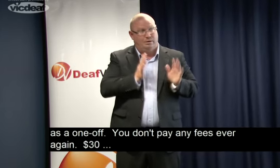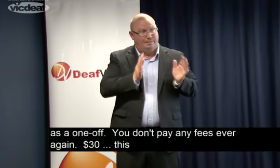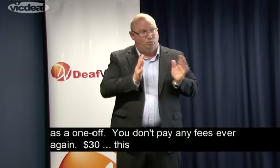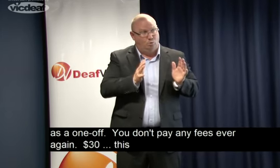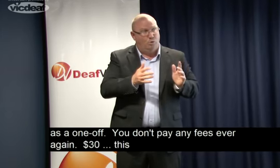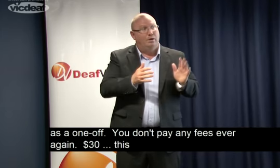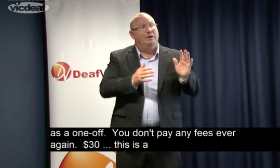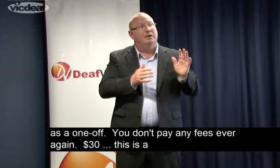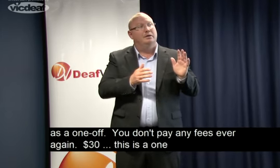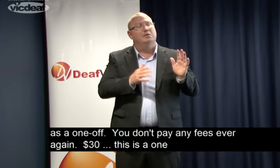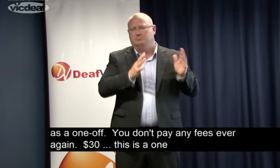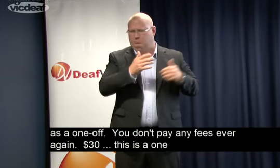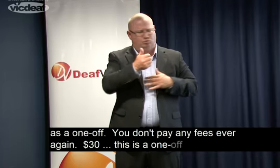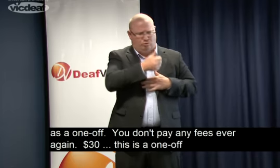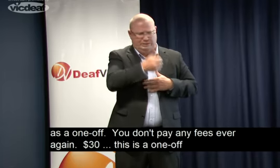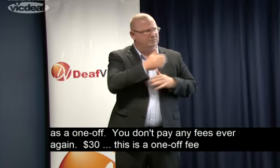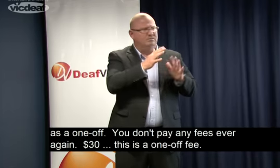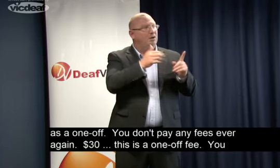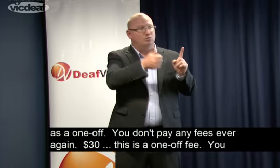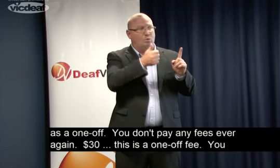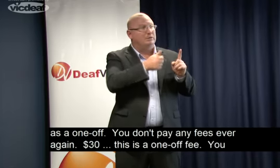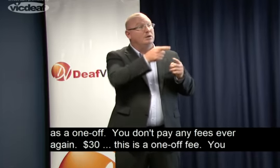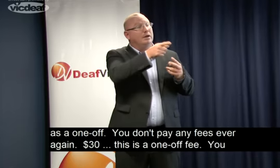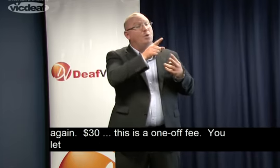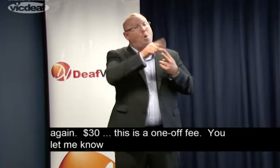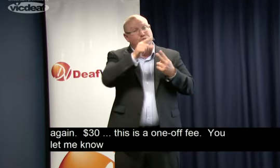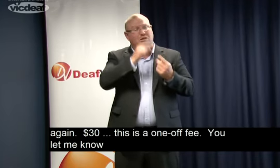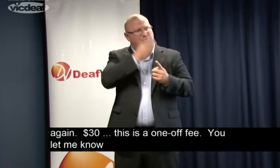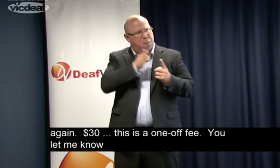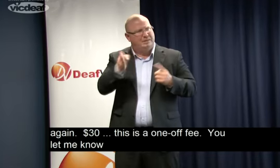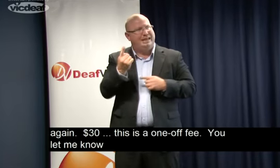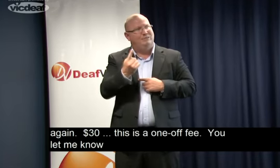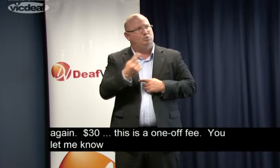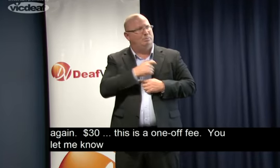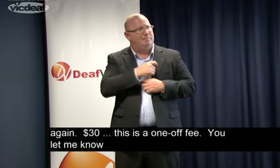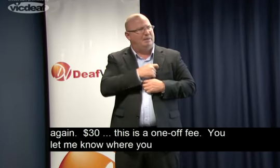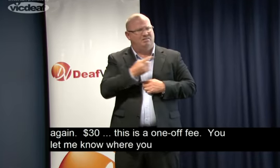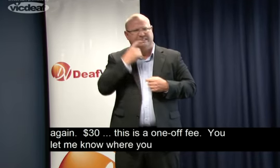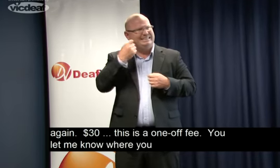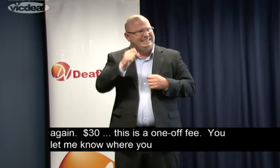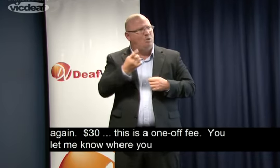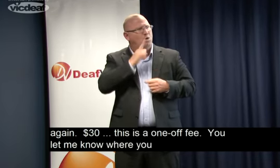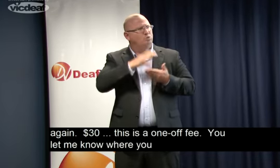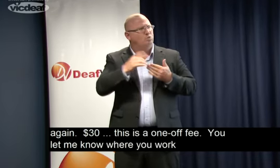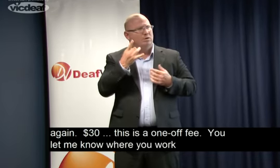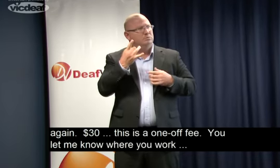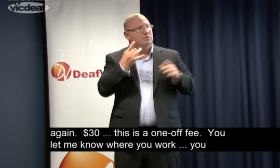know where you work. I can't work. That's okay. But you've got an option of being an individual